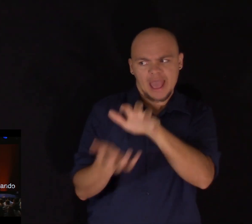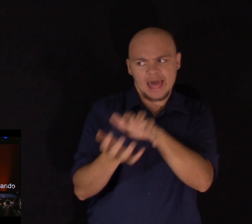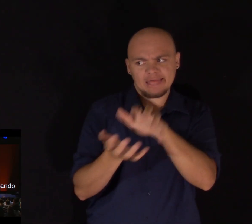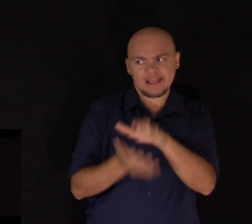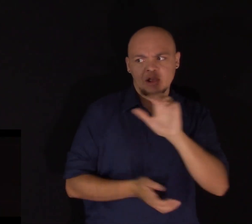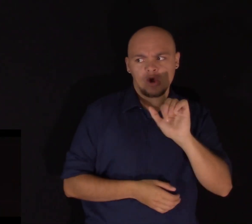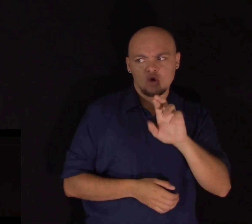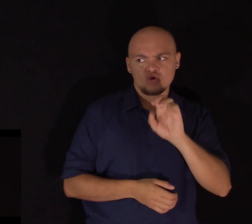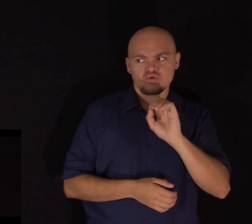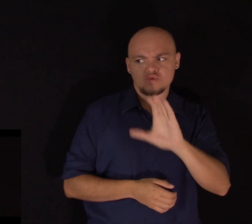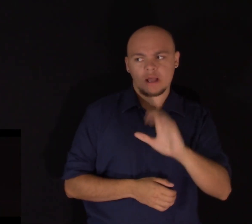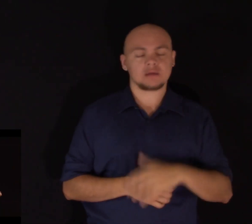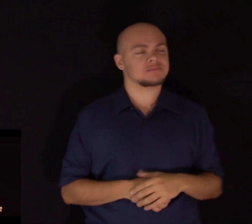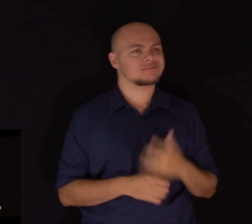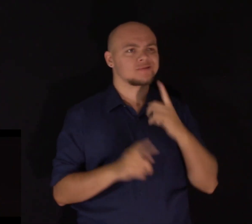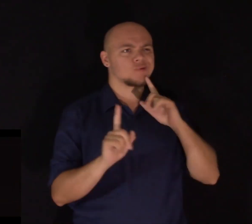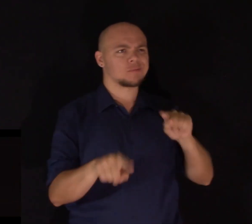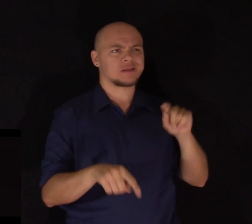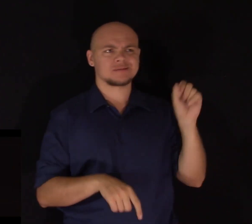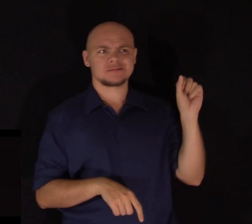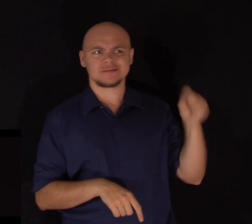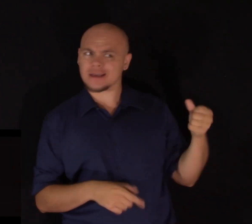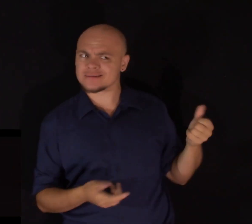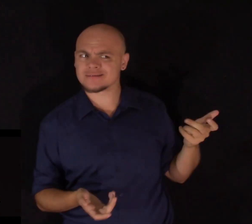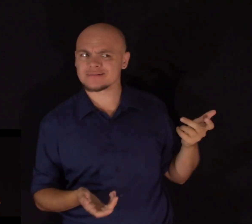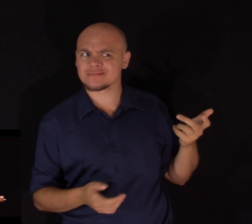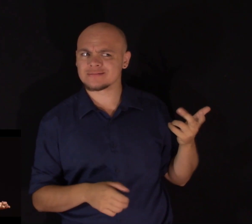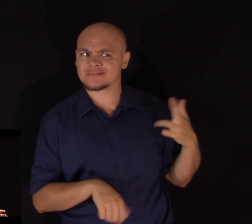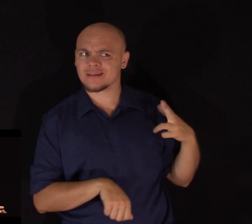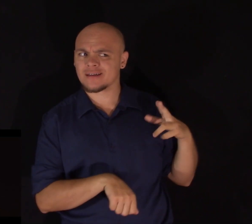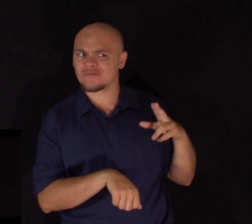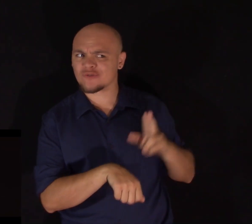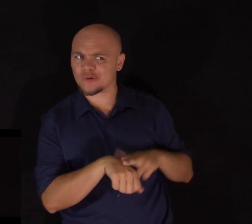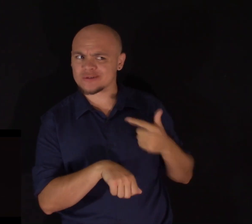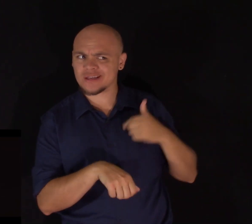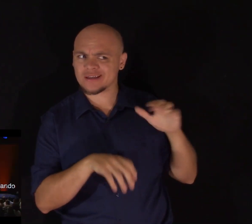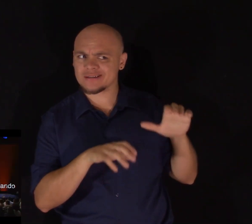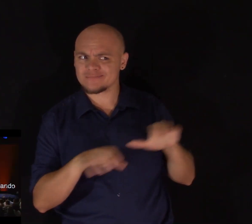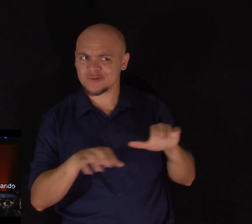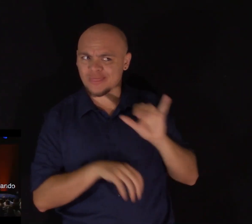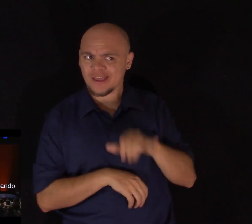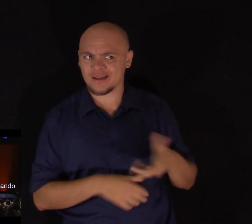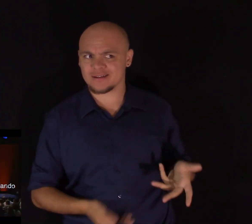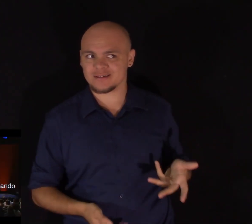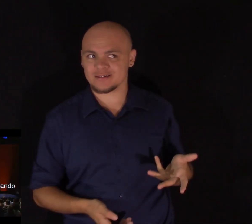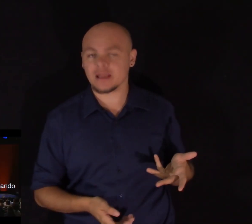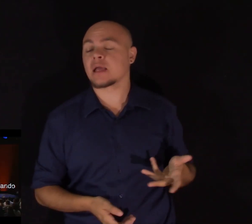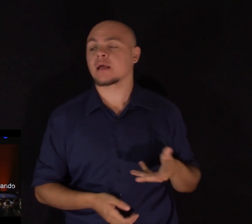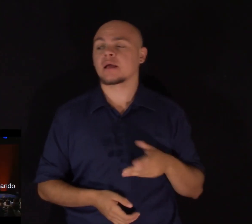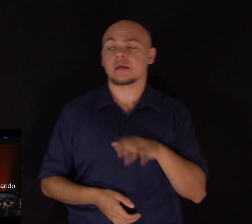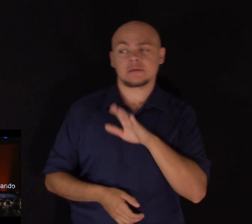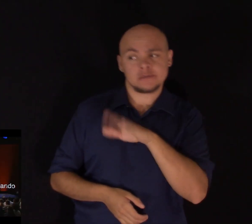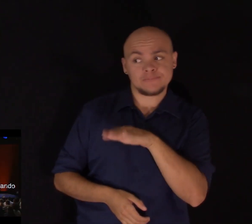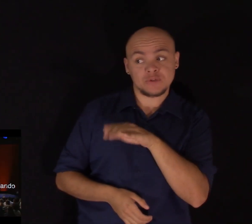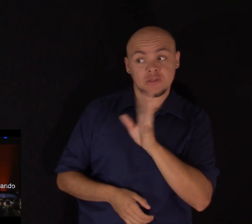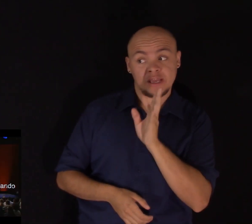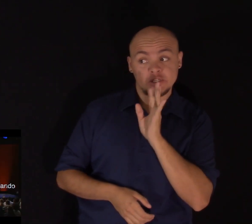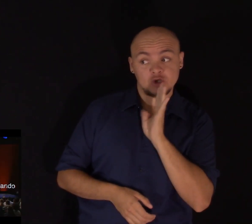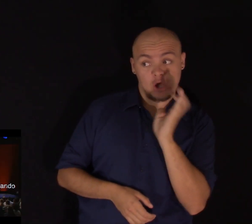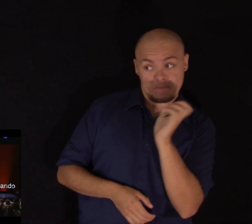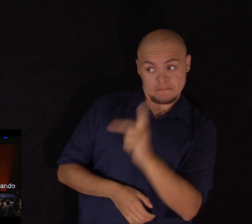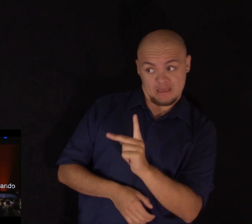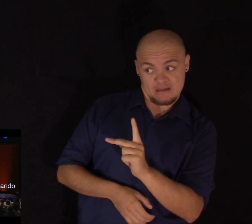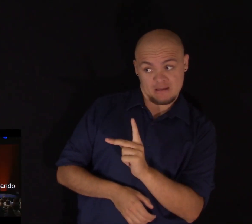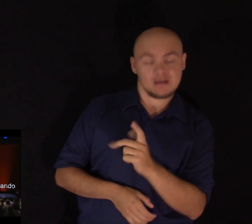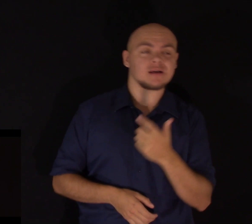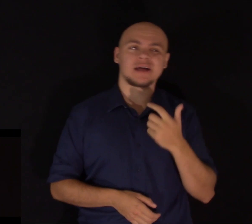crocodiles?" To which I replied, yes, with an inferred, duh, of course I am. He then asked me further if they talked back, and to that